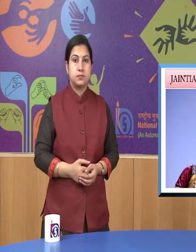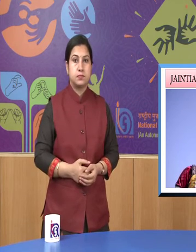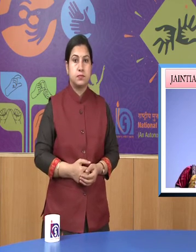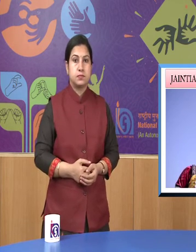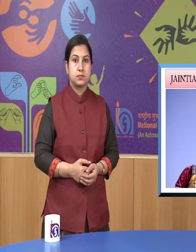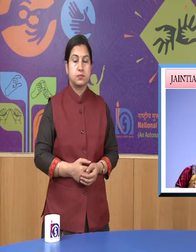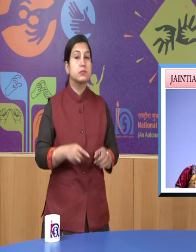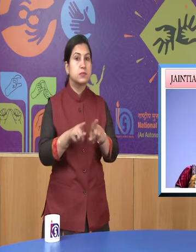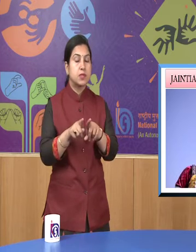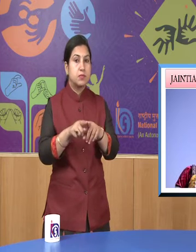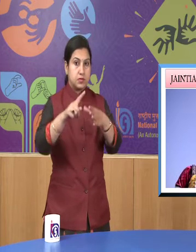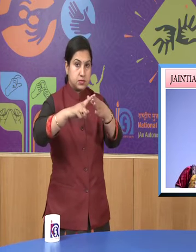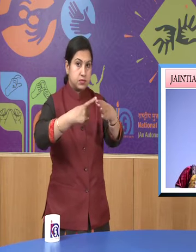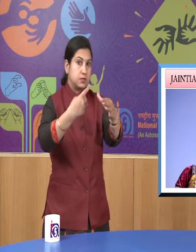and Jaintia,